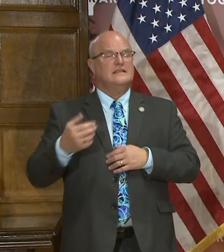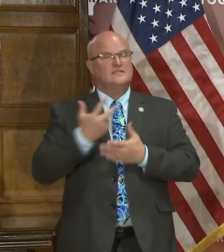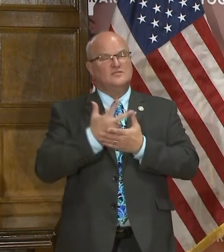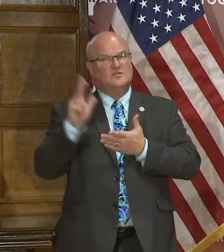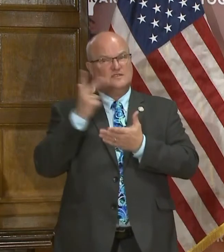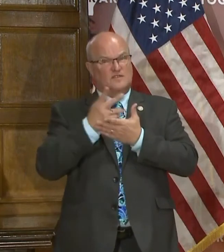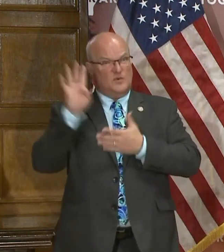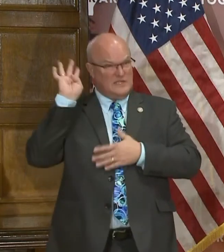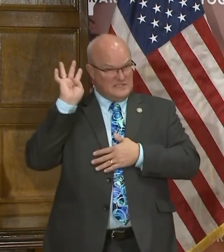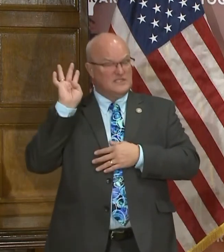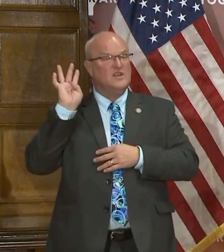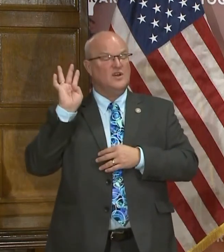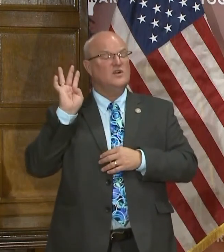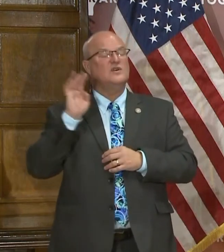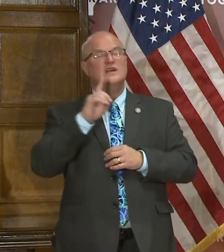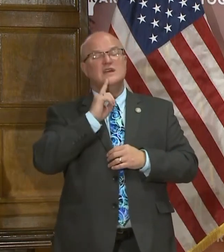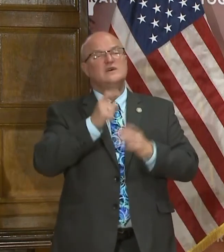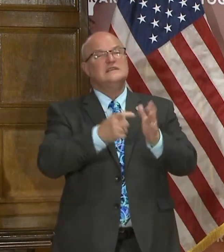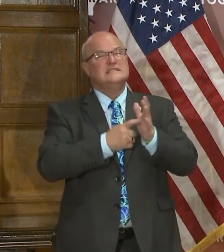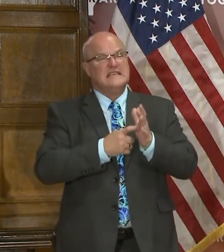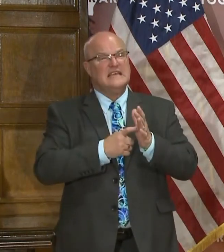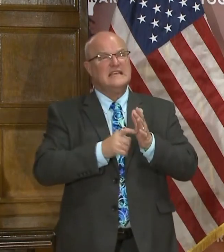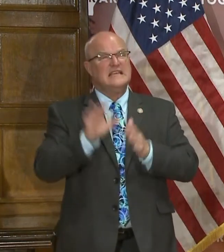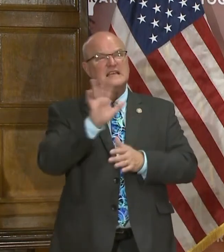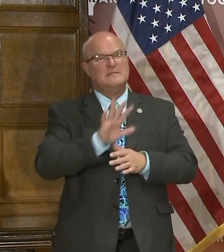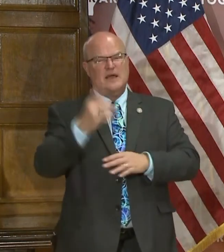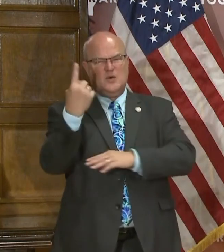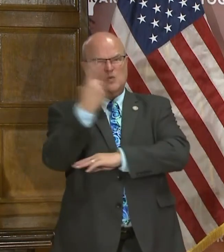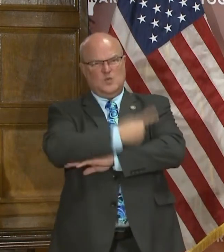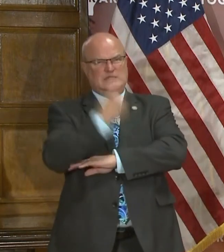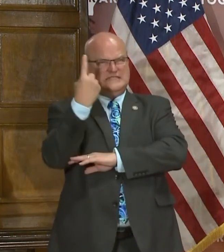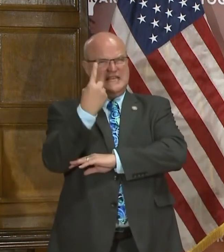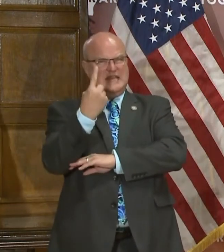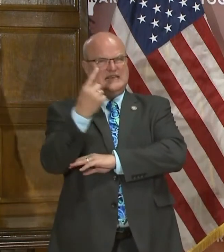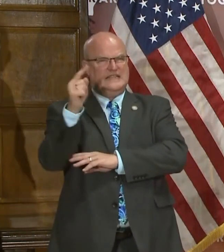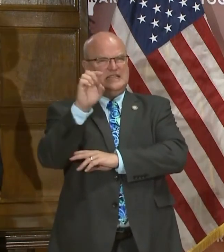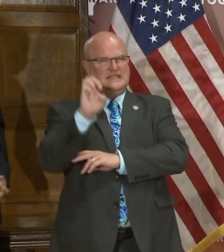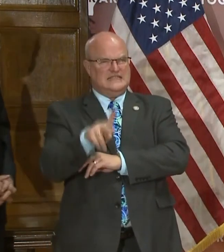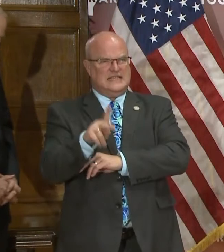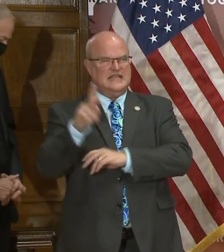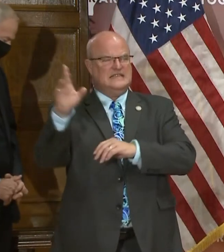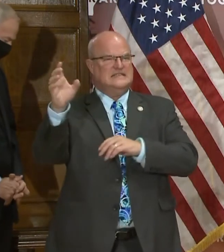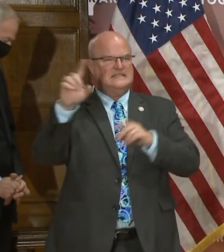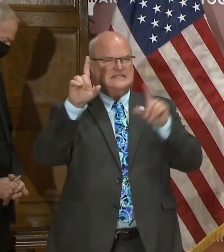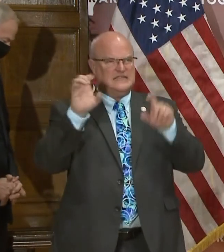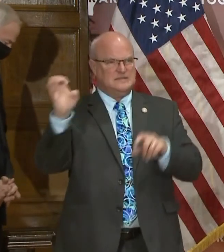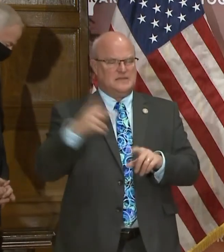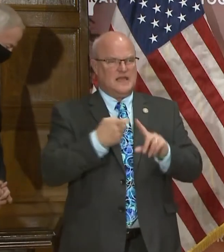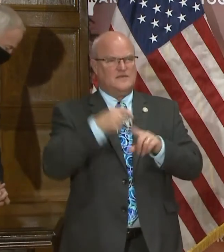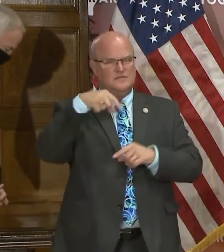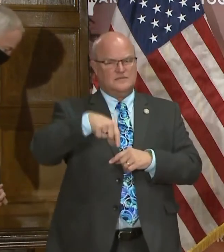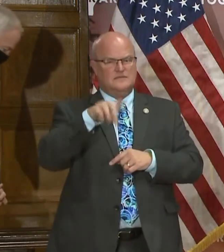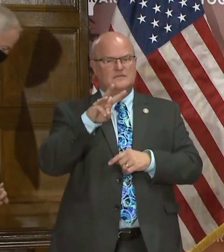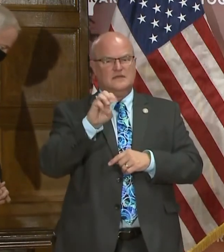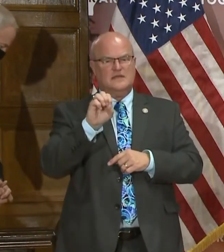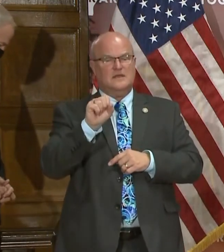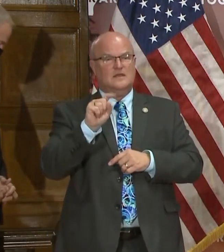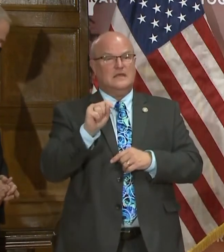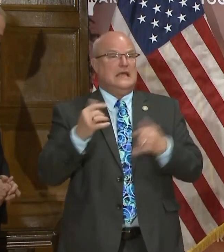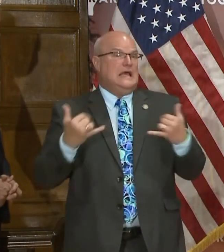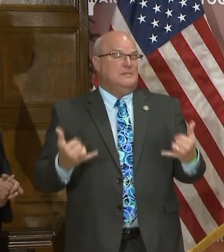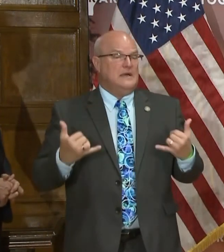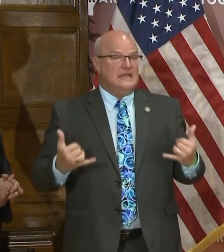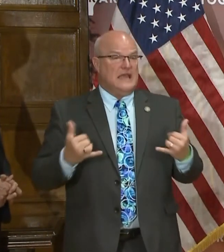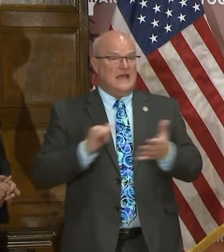weeks ago, it was taking only about a day to get tests back from Quest. Now, because of the fact